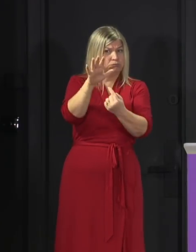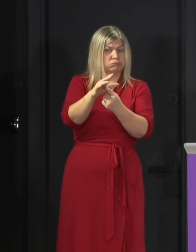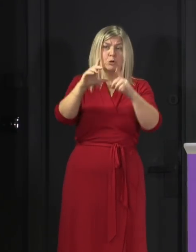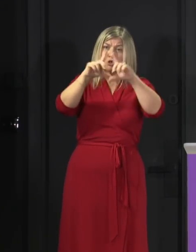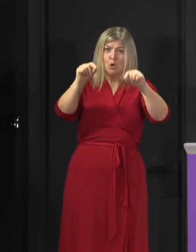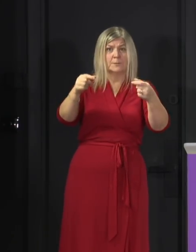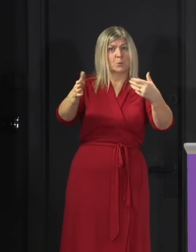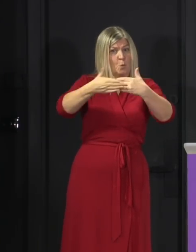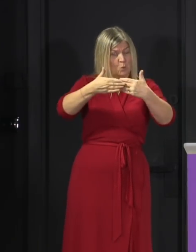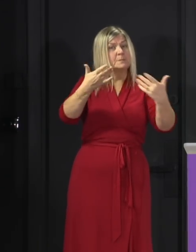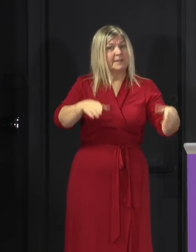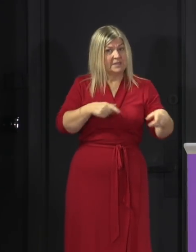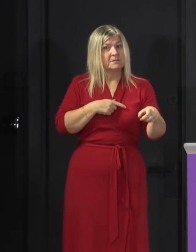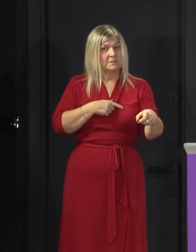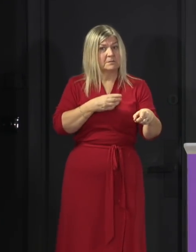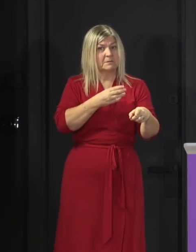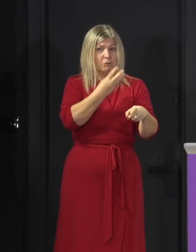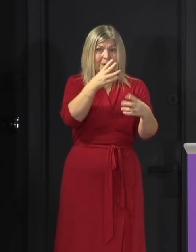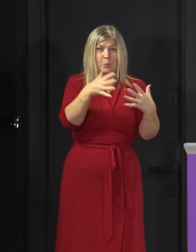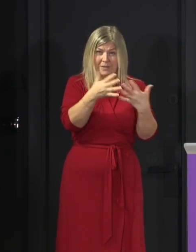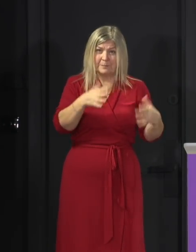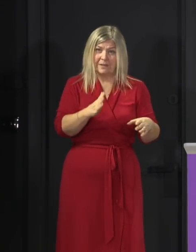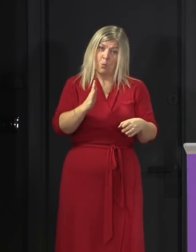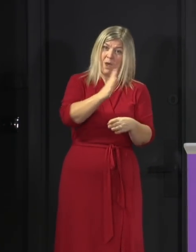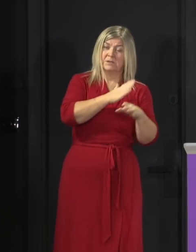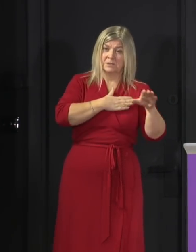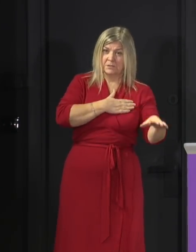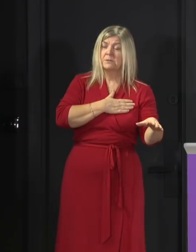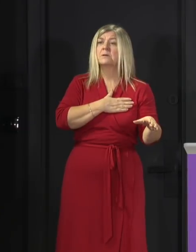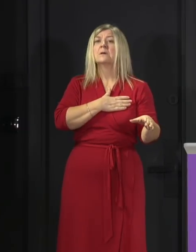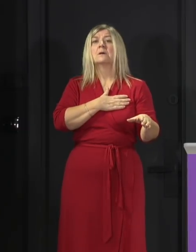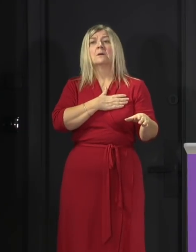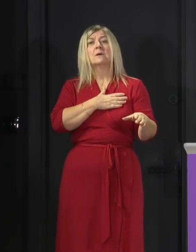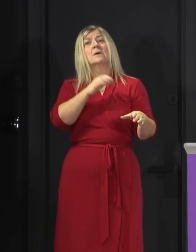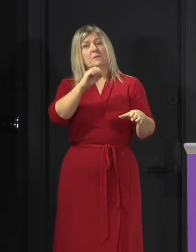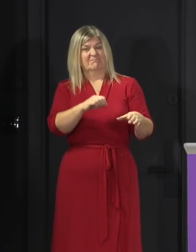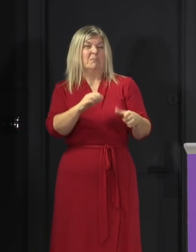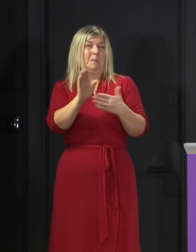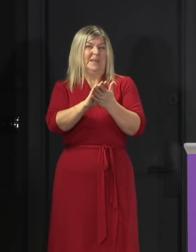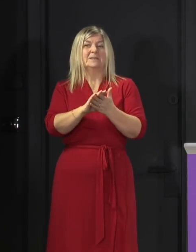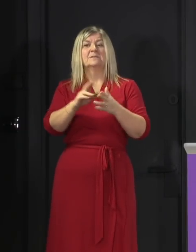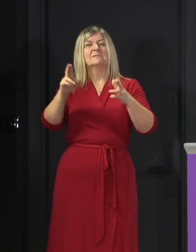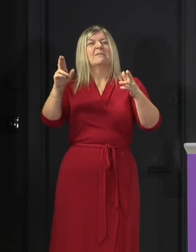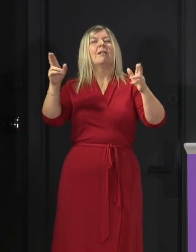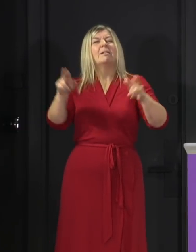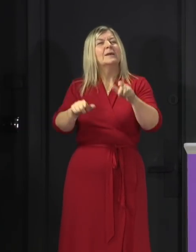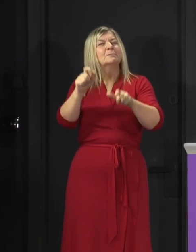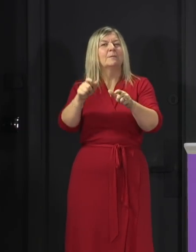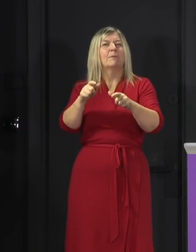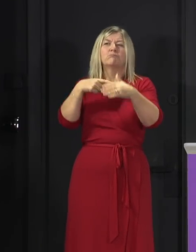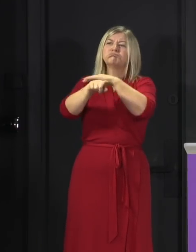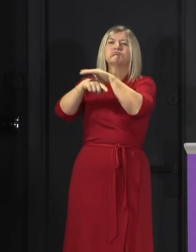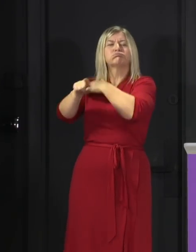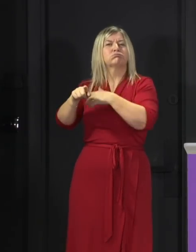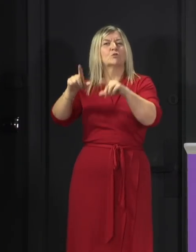3 weeks, hospitality is severely restricted. We've had fewer people frequenting places like that, so the other places that